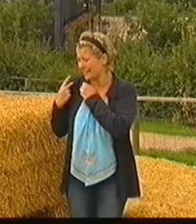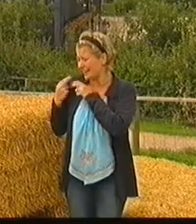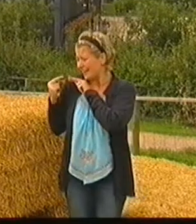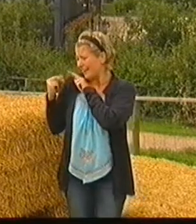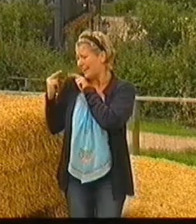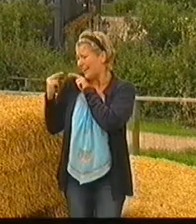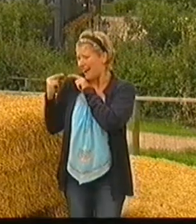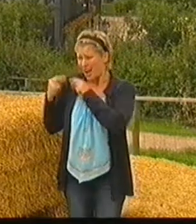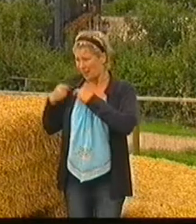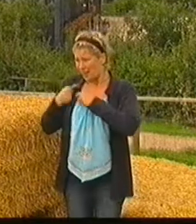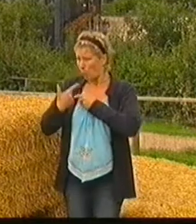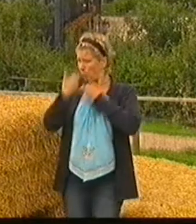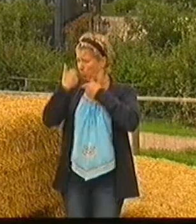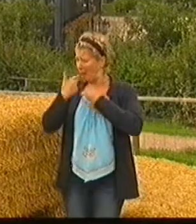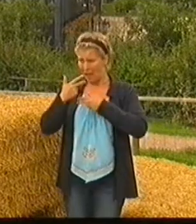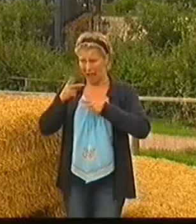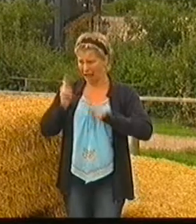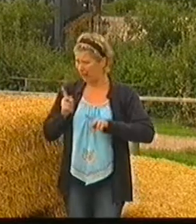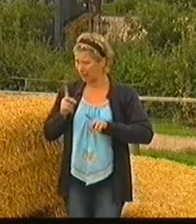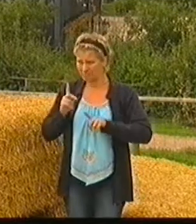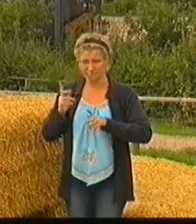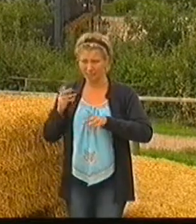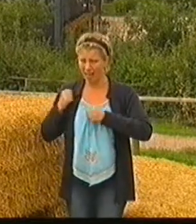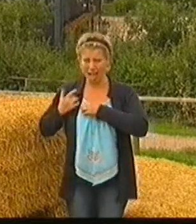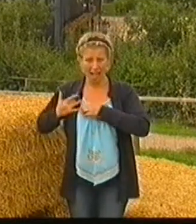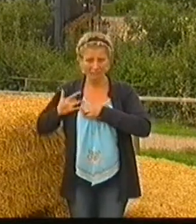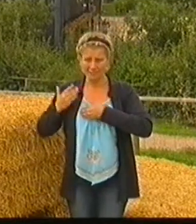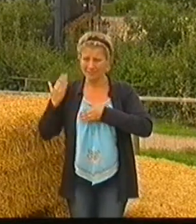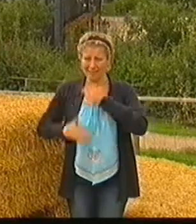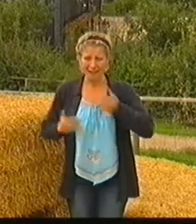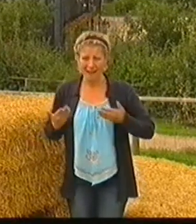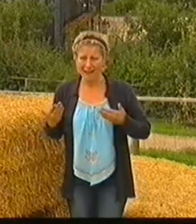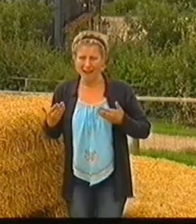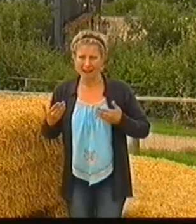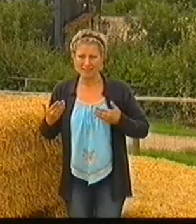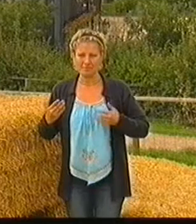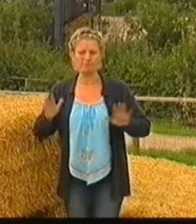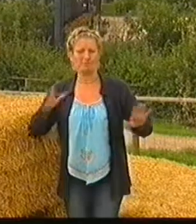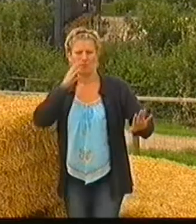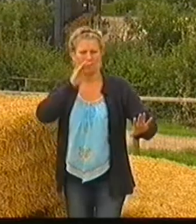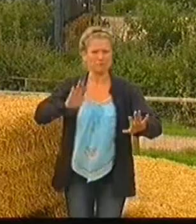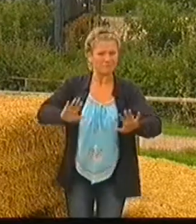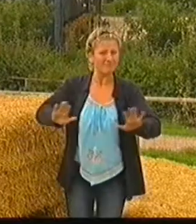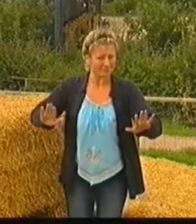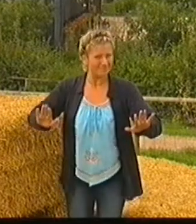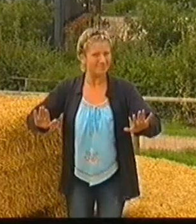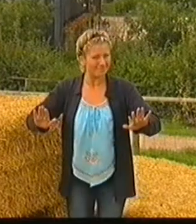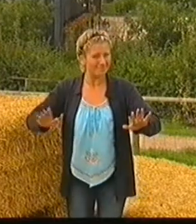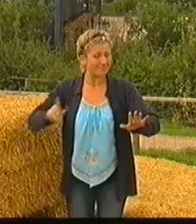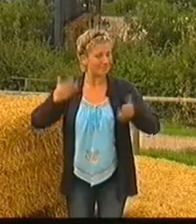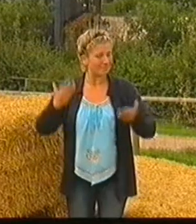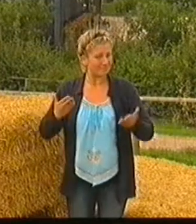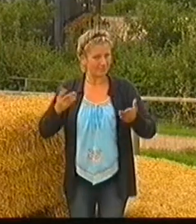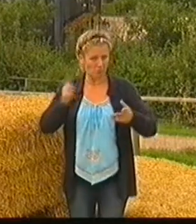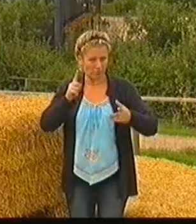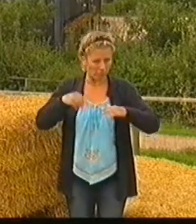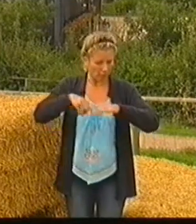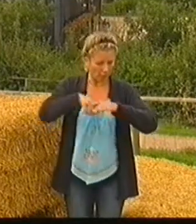And Rabbit said to Mrs. Rabbit, "My dear, just think, we're never going to be shot at again in our lives." "We will